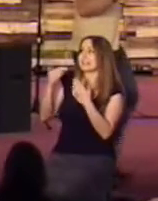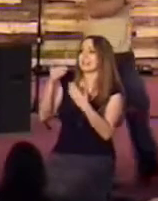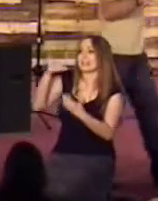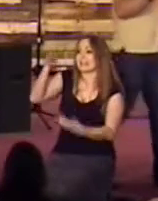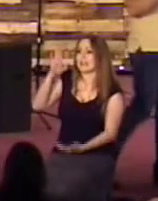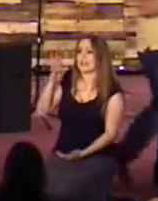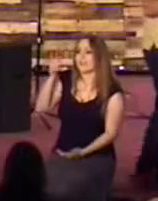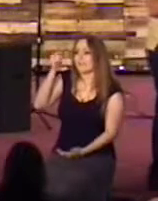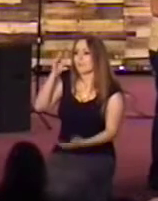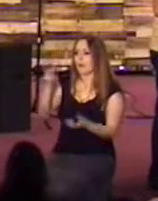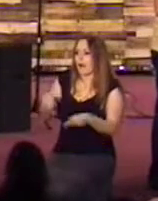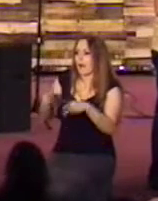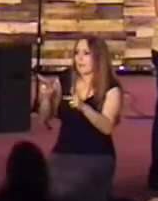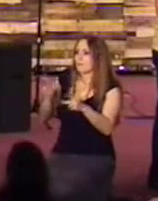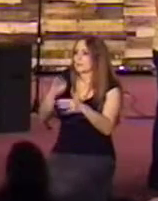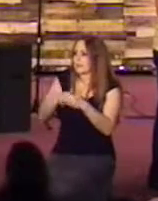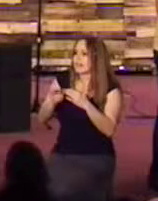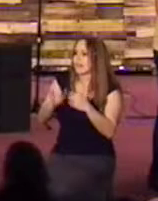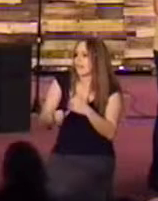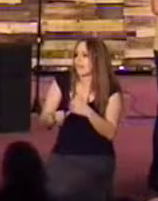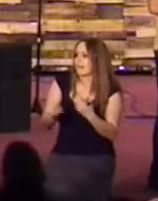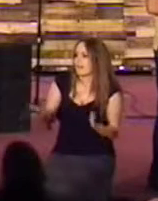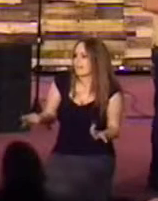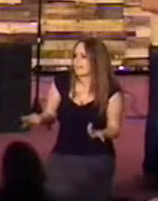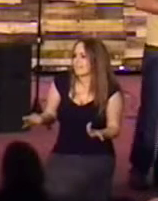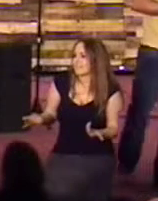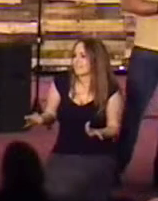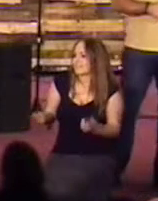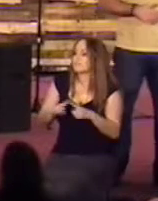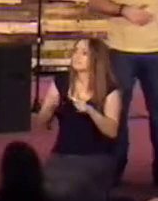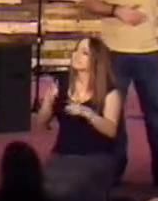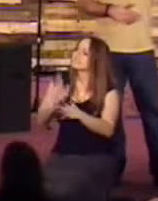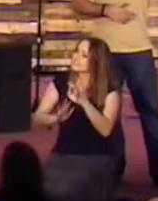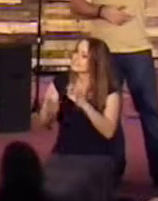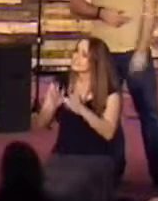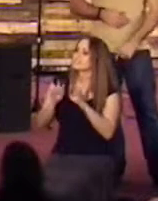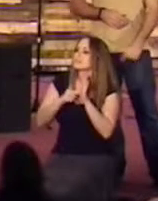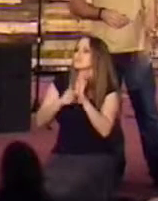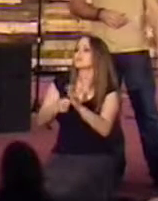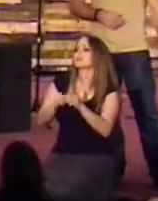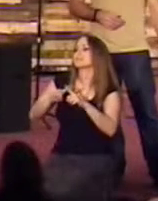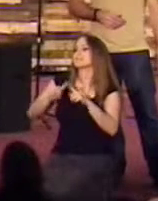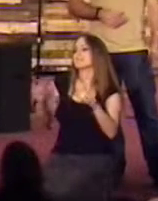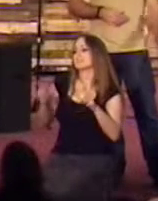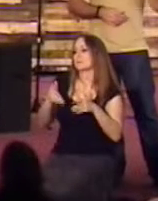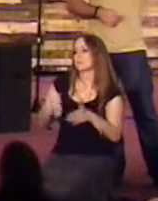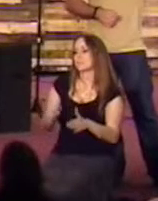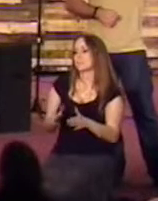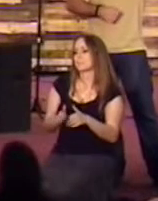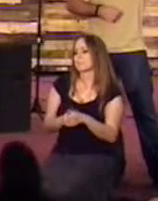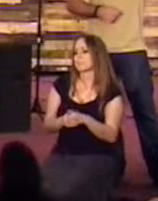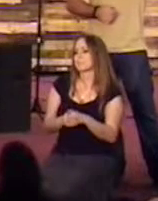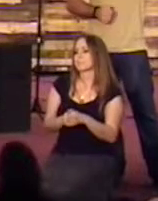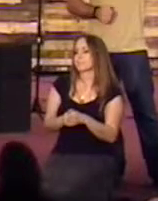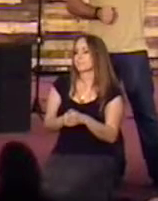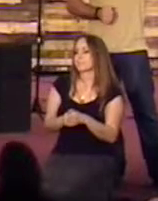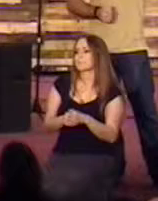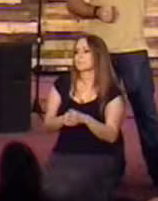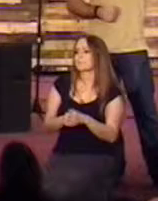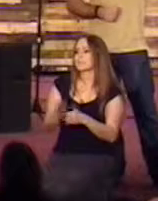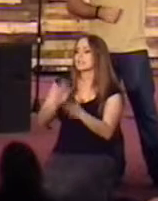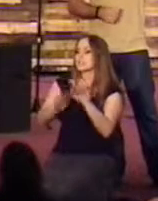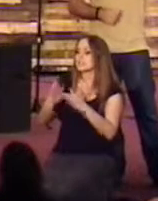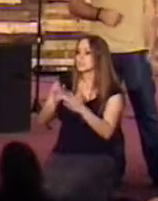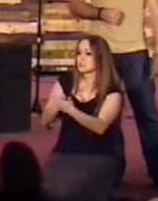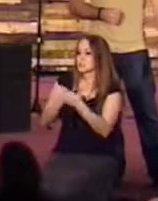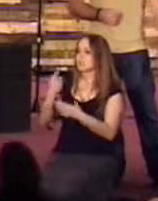opportunity I have in the midst of that. But Jesus shows us a different way. Jesus shows us that in the midst of